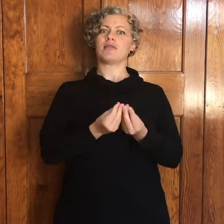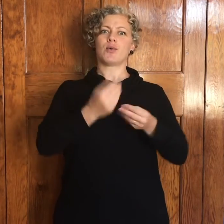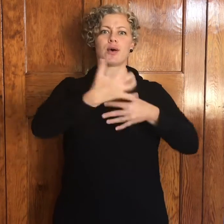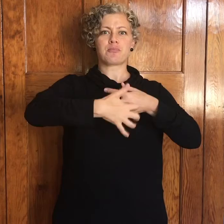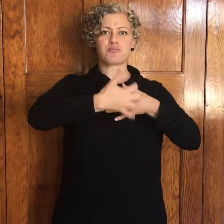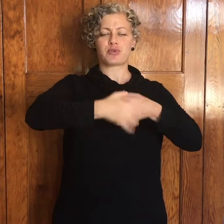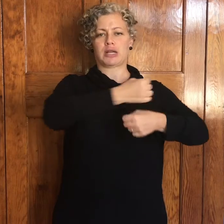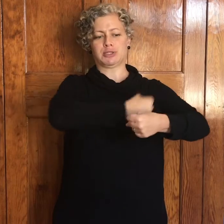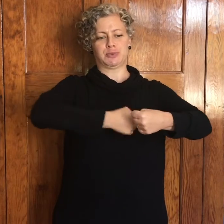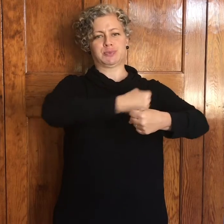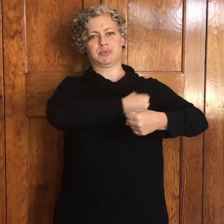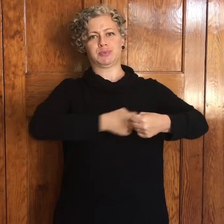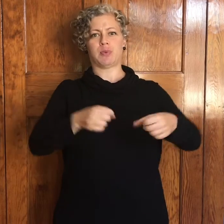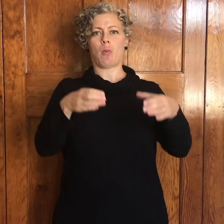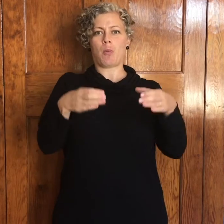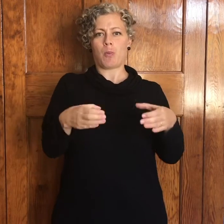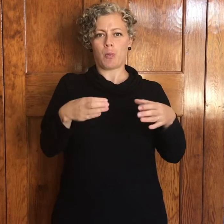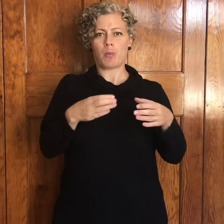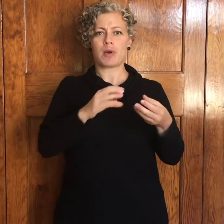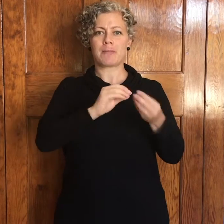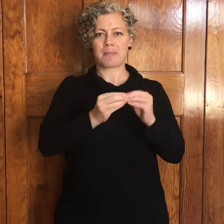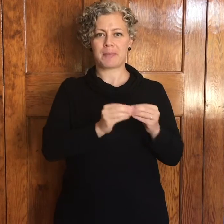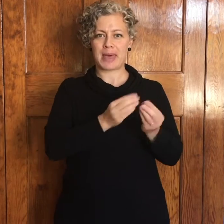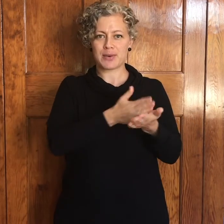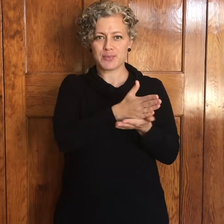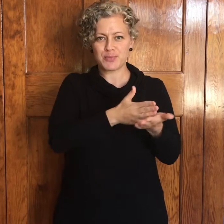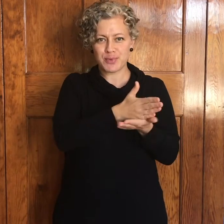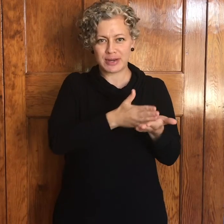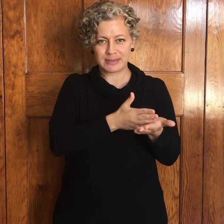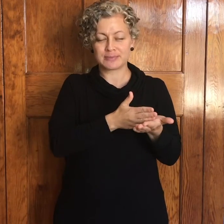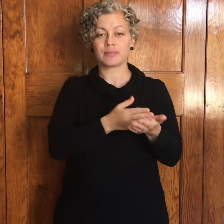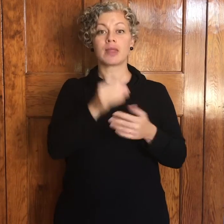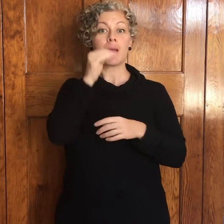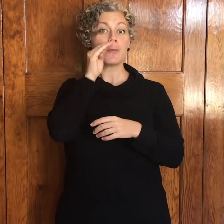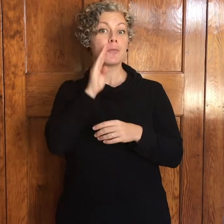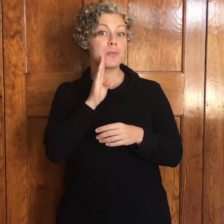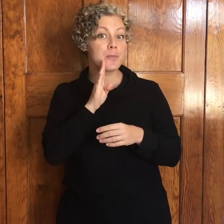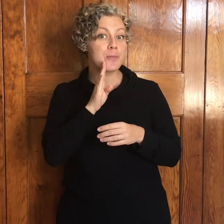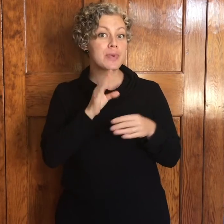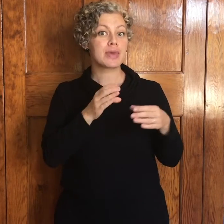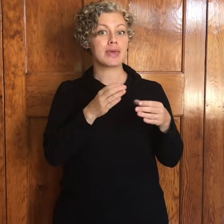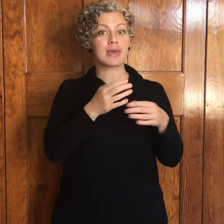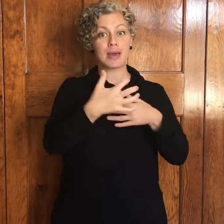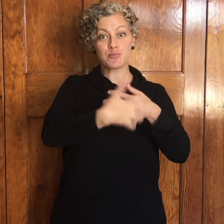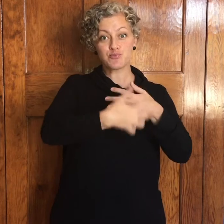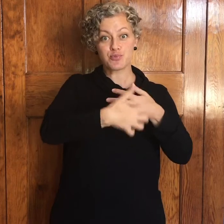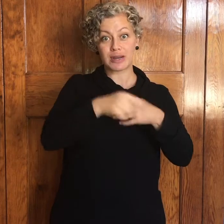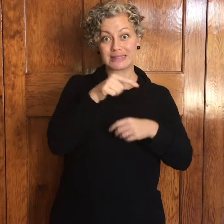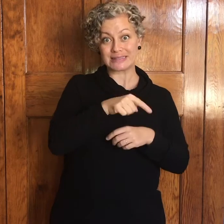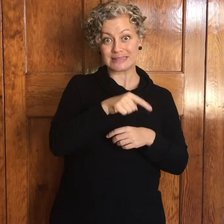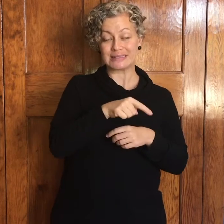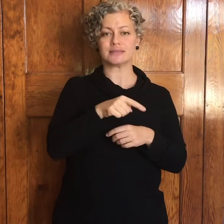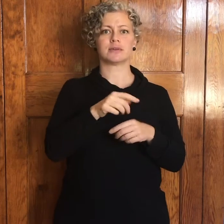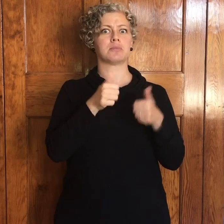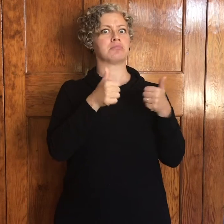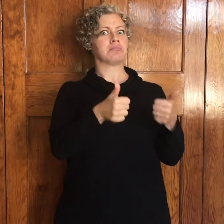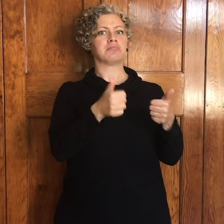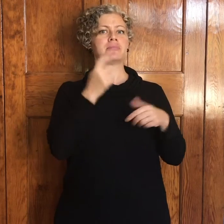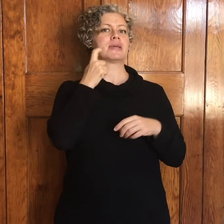bread recipe is basically foolproof and will have your gifty enjoying homemade